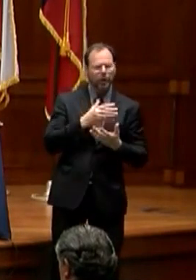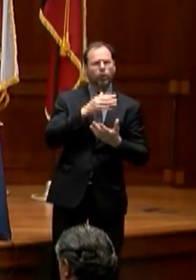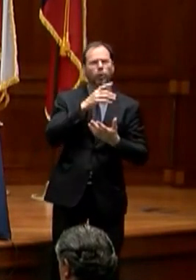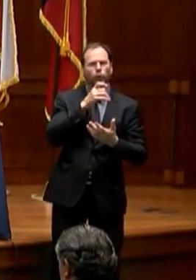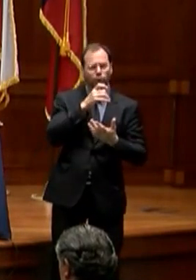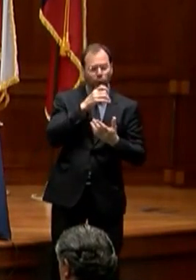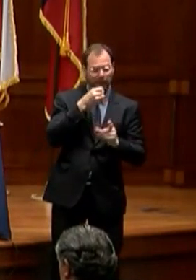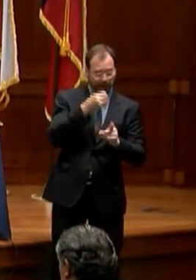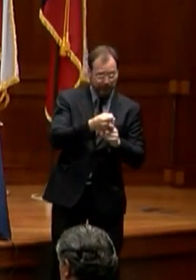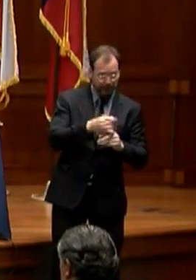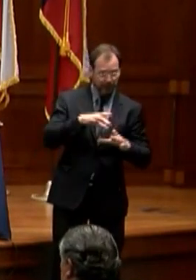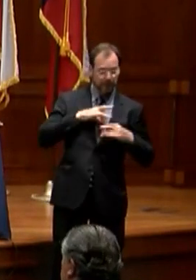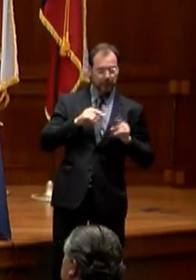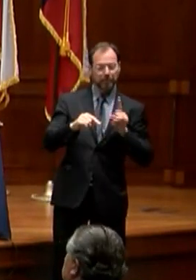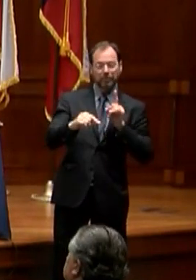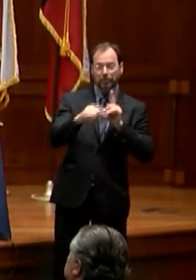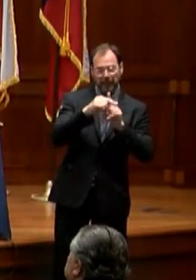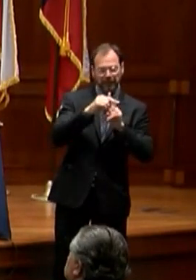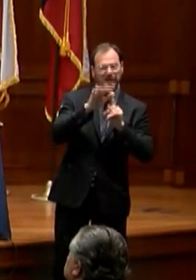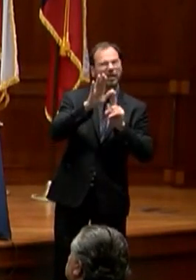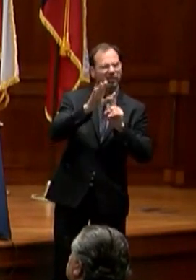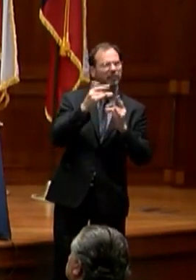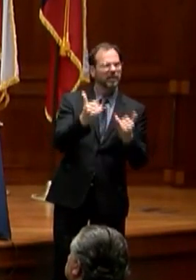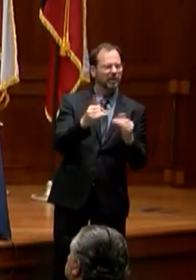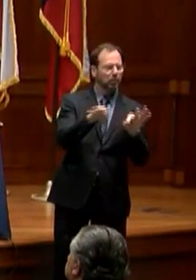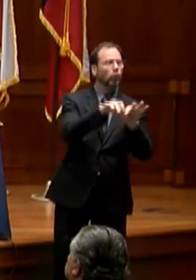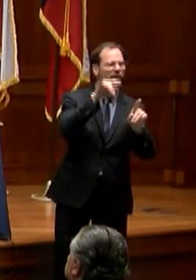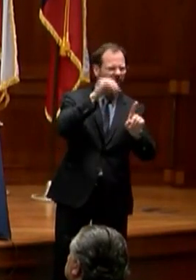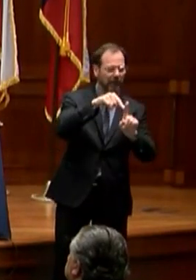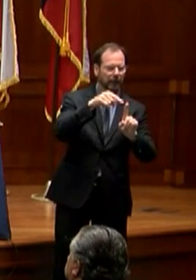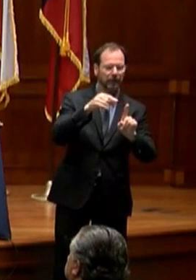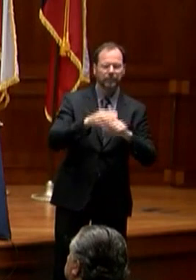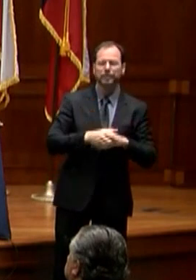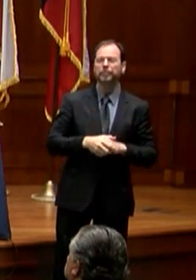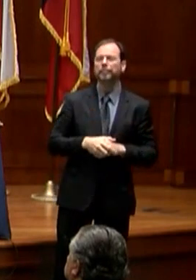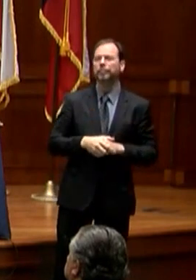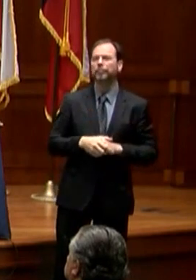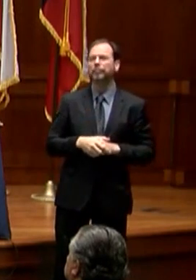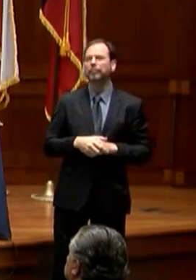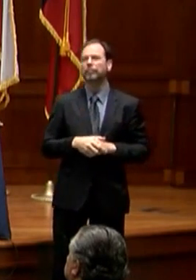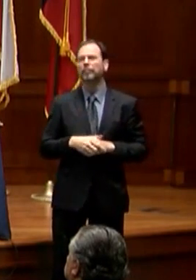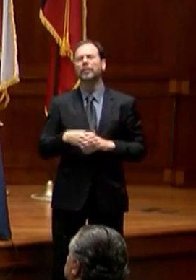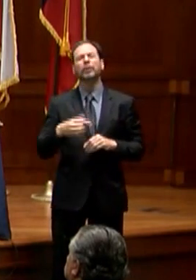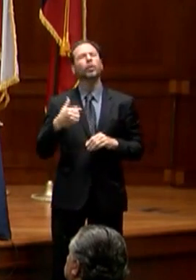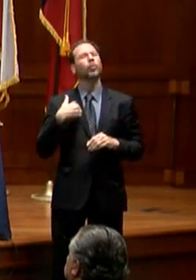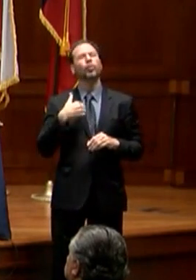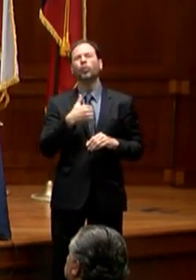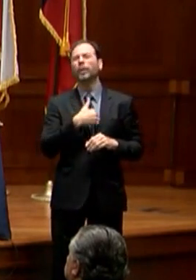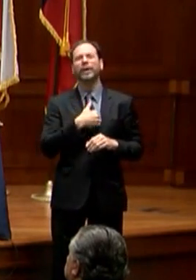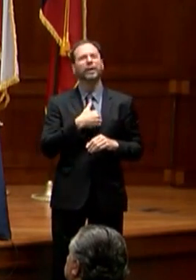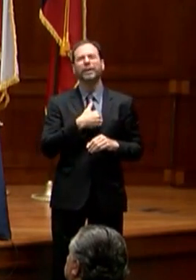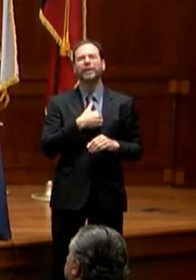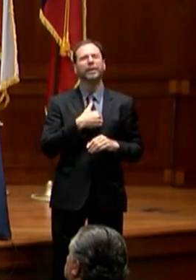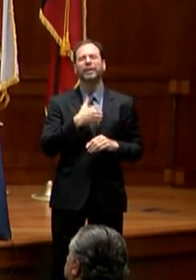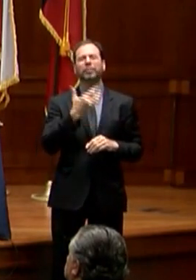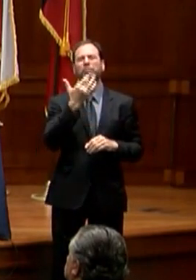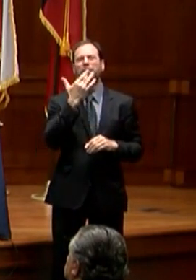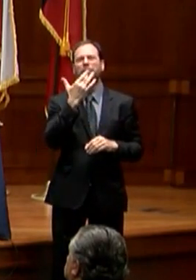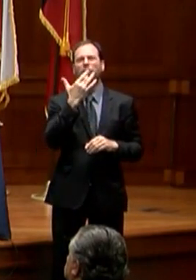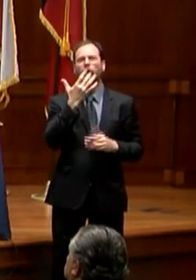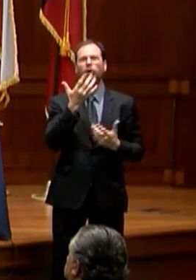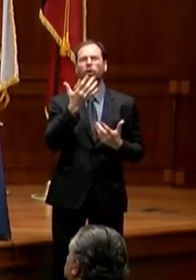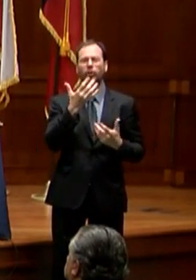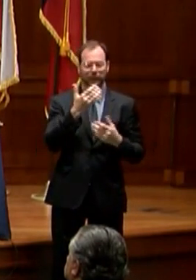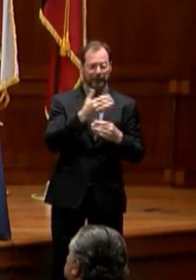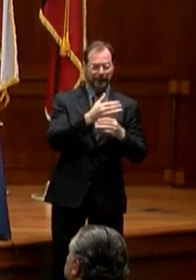who test positive and understanding that. So in a certain sense, we would rather look at a